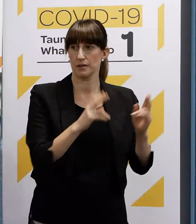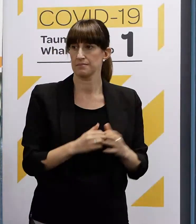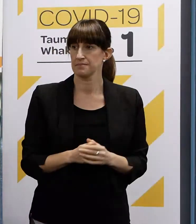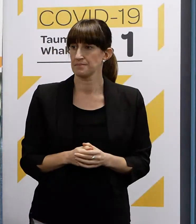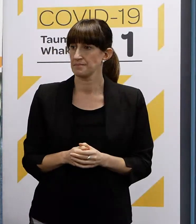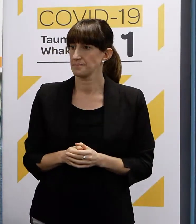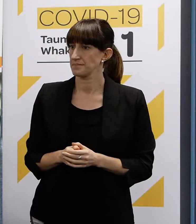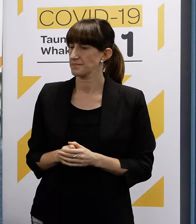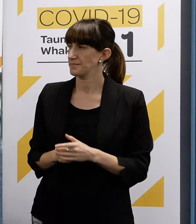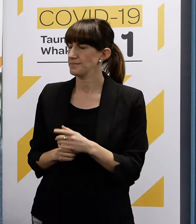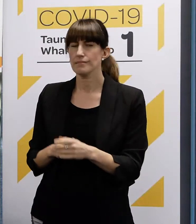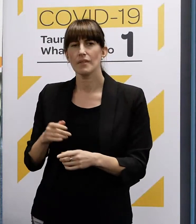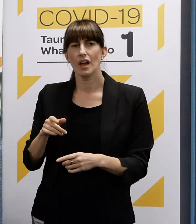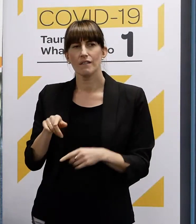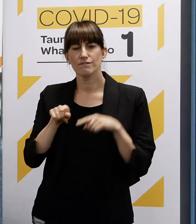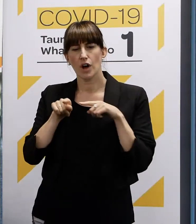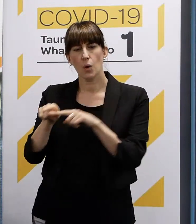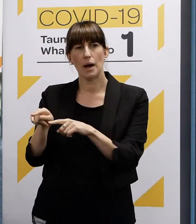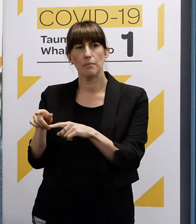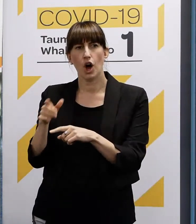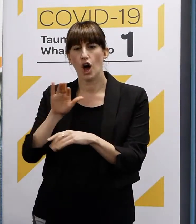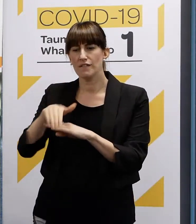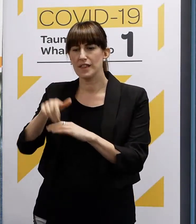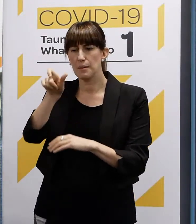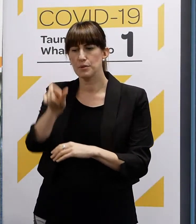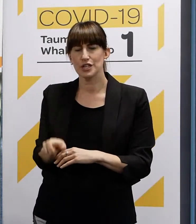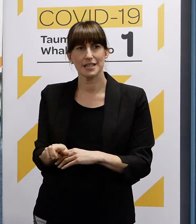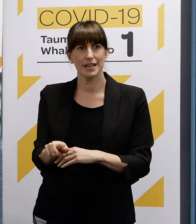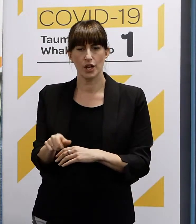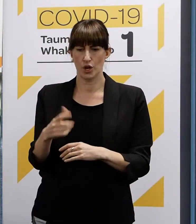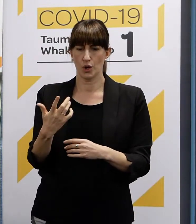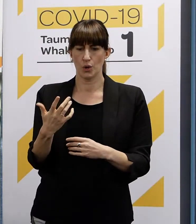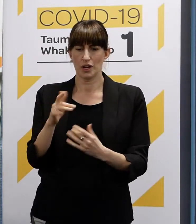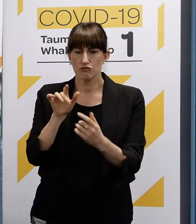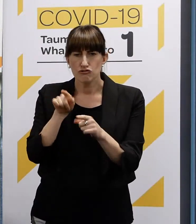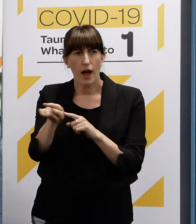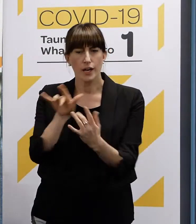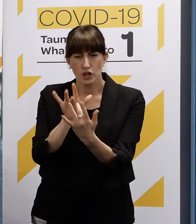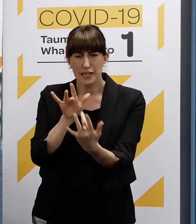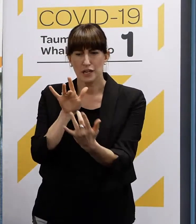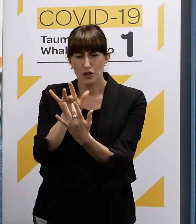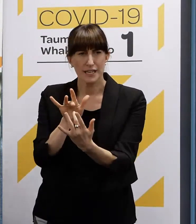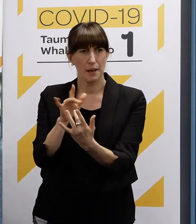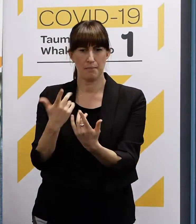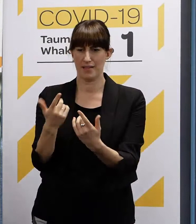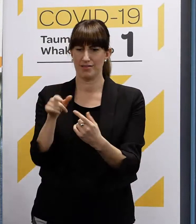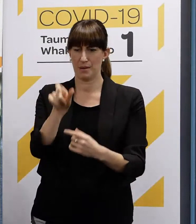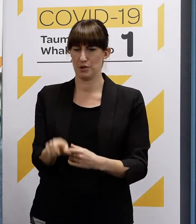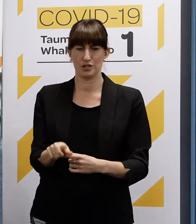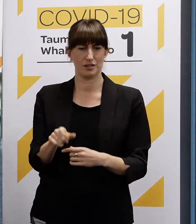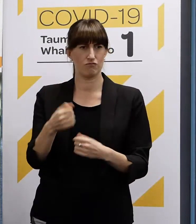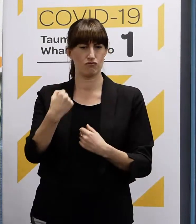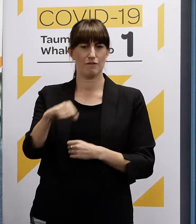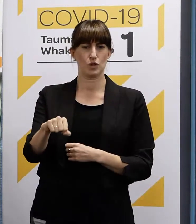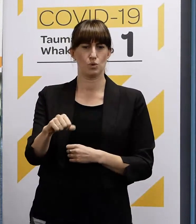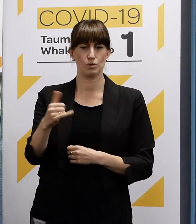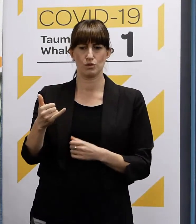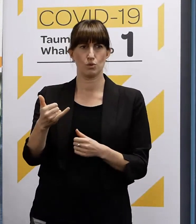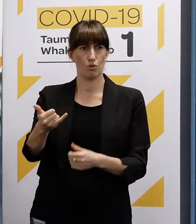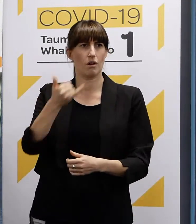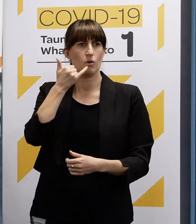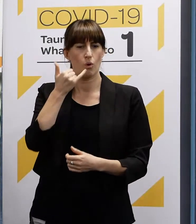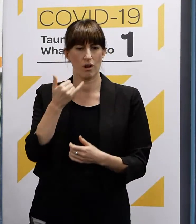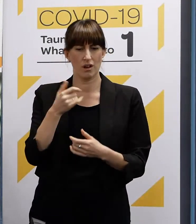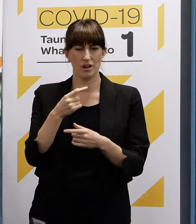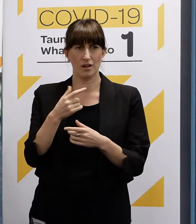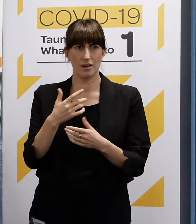calls? And how concerning is that? Do you want to? I'm not in a position to talk about the